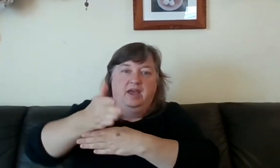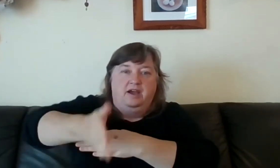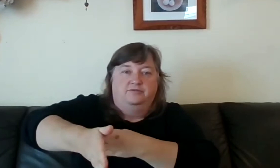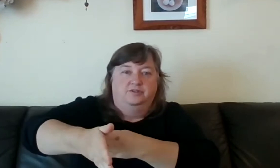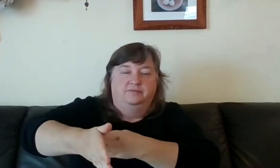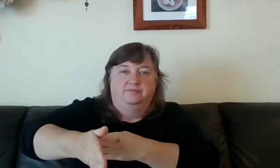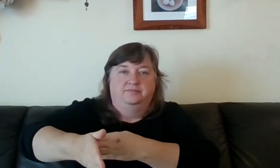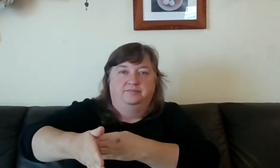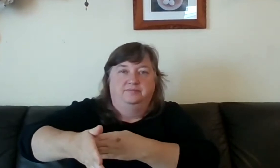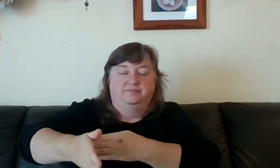After.